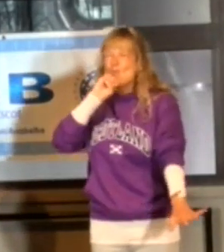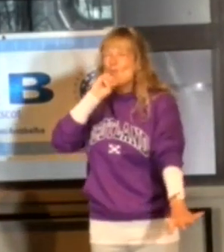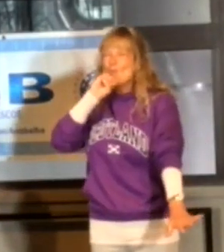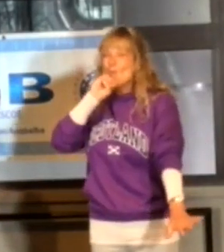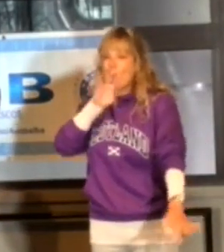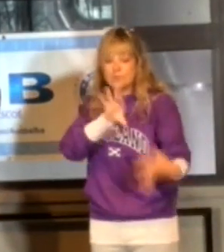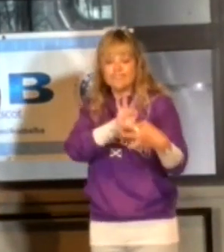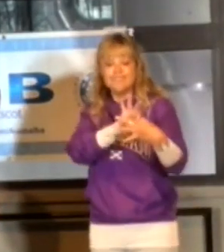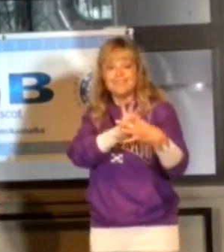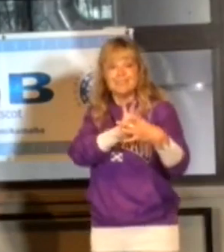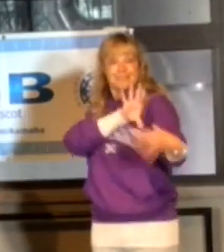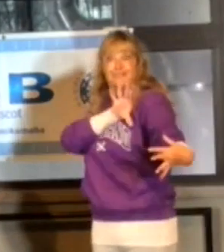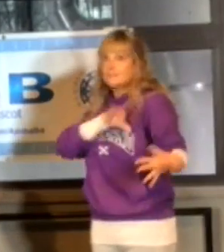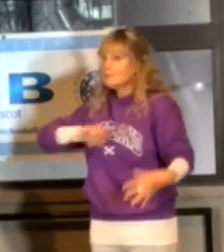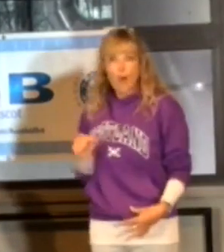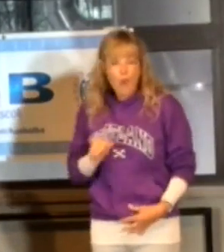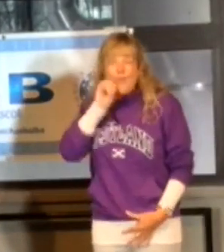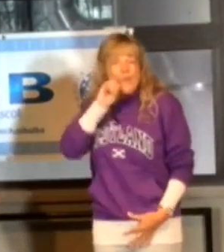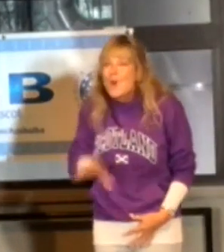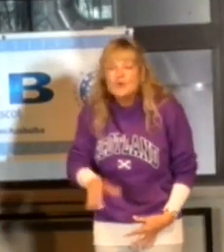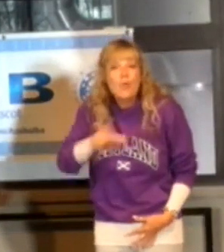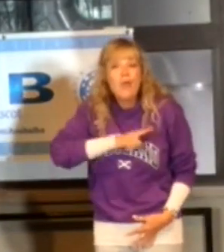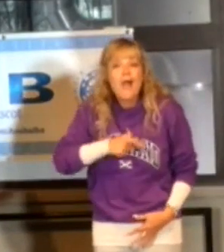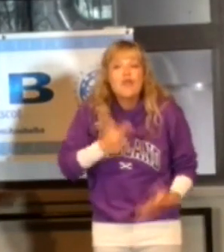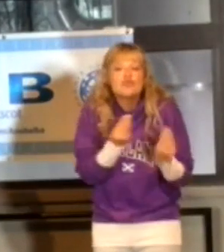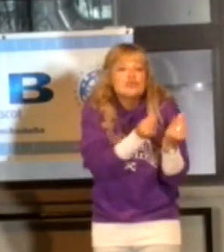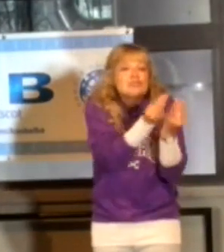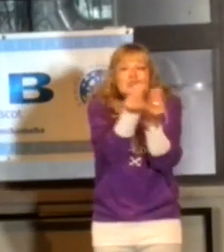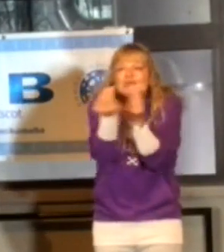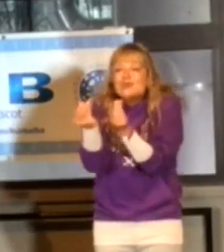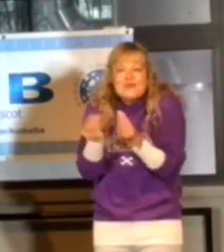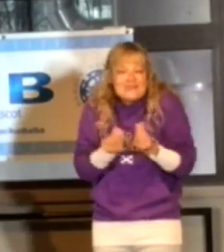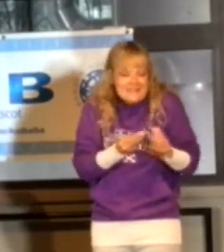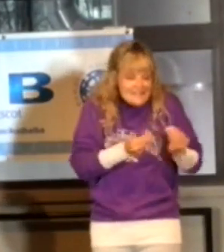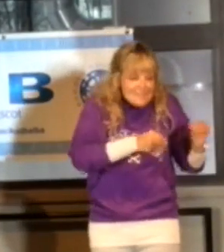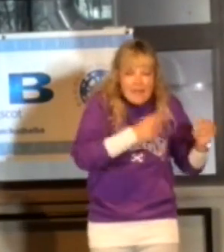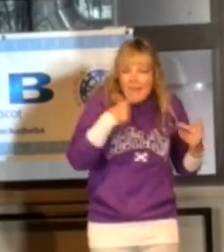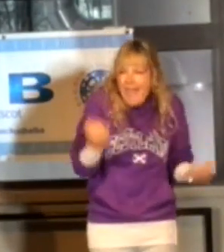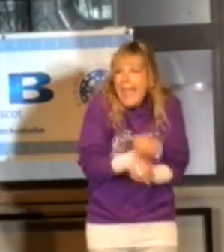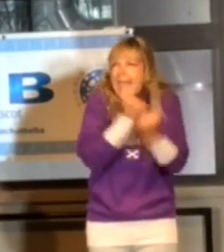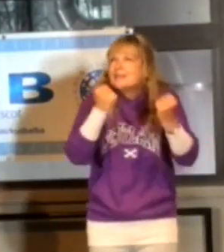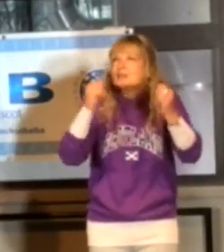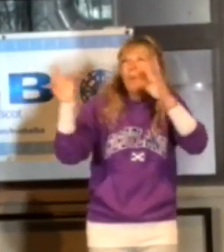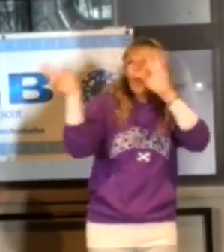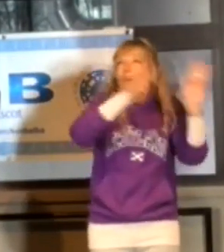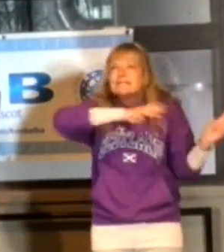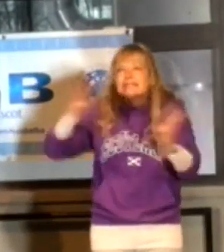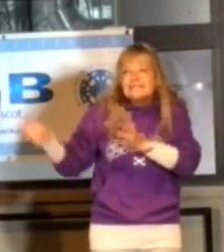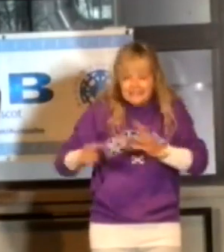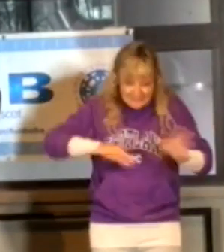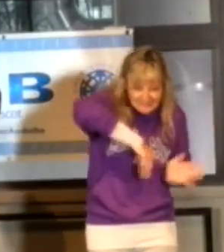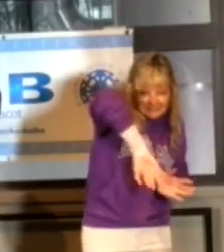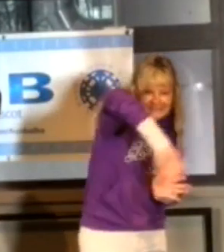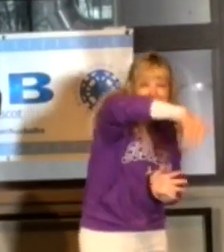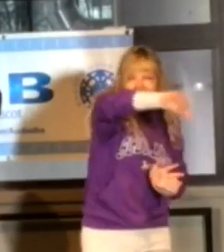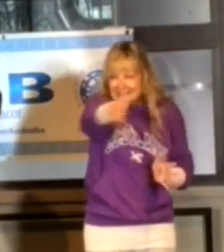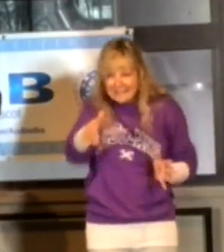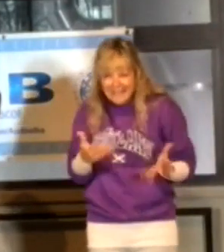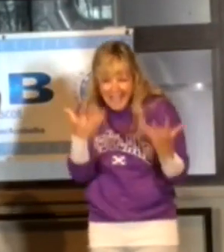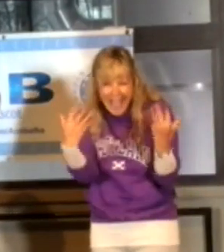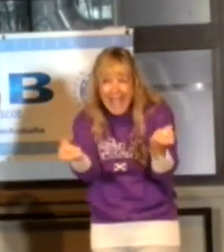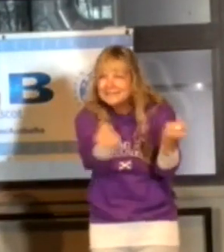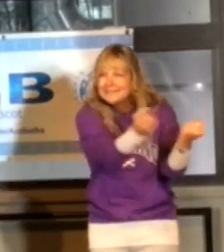Scotland with its fantastic mineral resources, its fantastic energy resources, and its fantastic resource